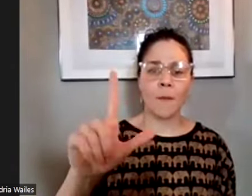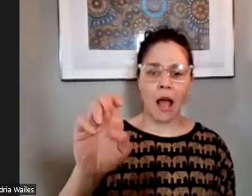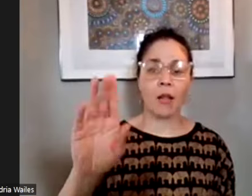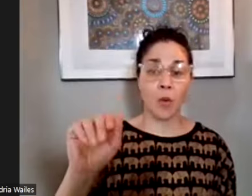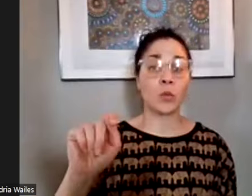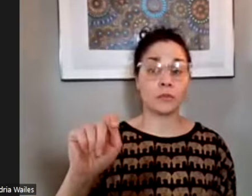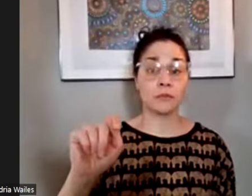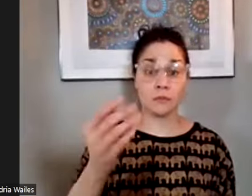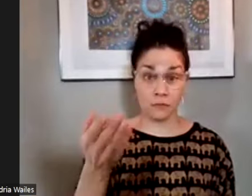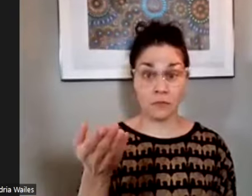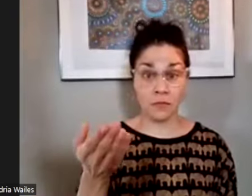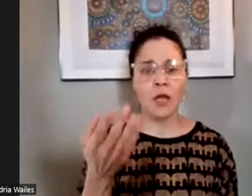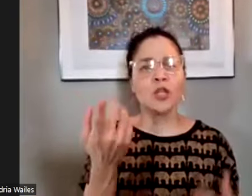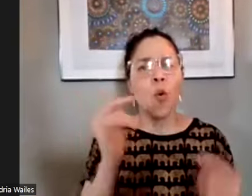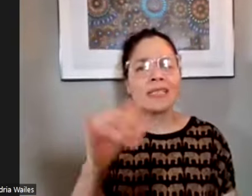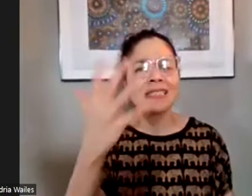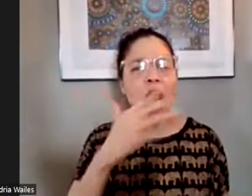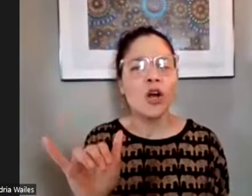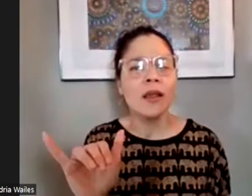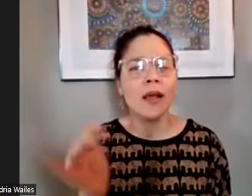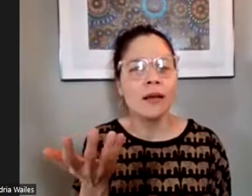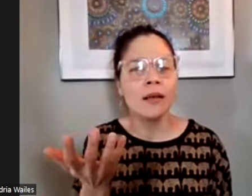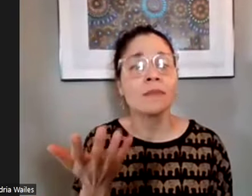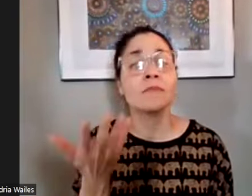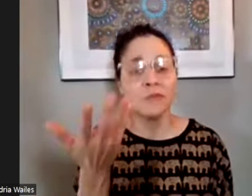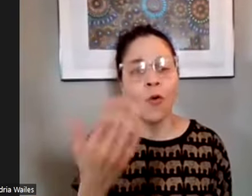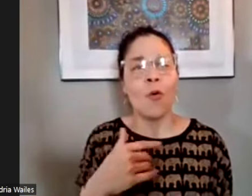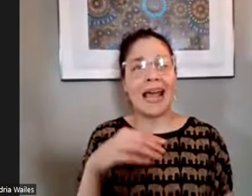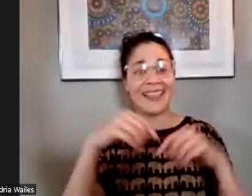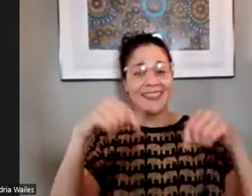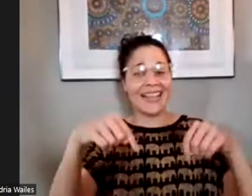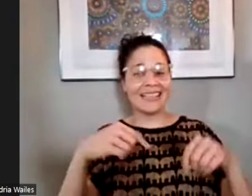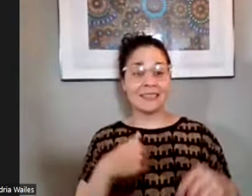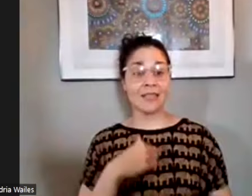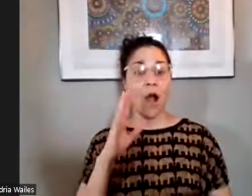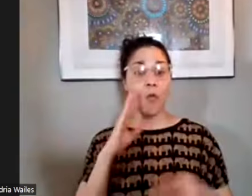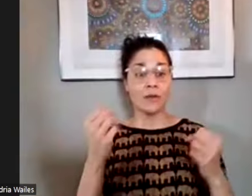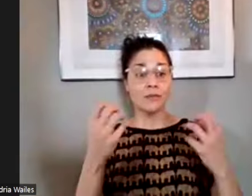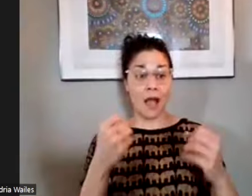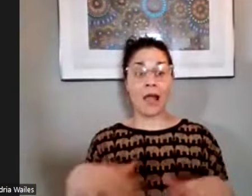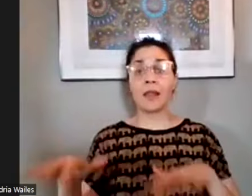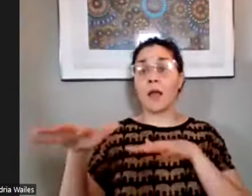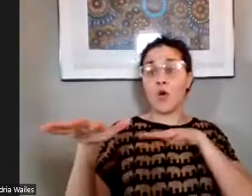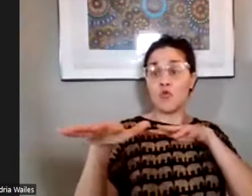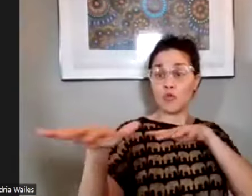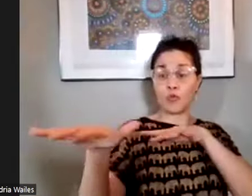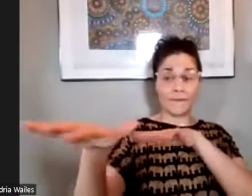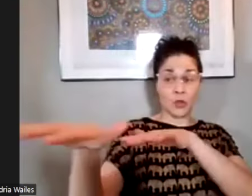boat. And you know what that engine looks like in the back, right? And so then because of that imagery, I have to incorporate it. So I'll